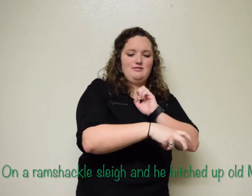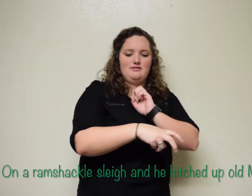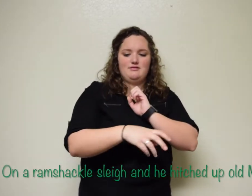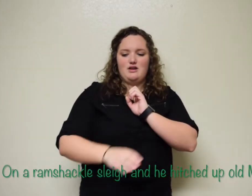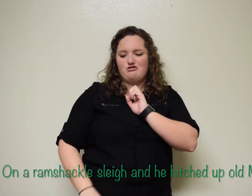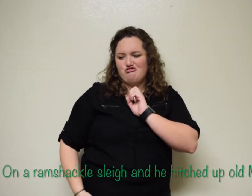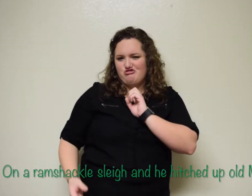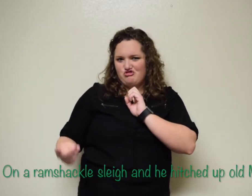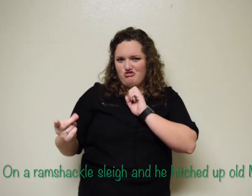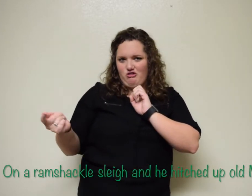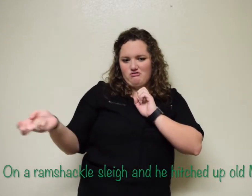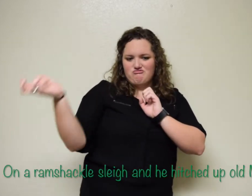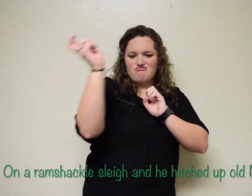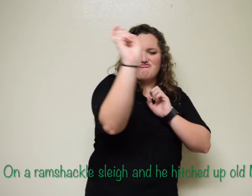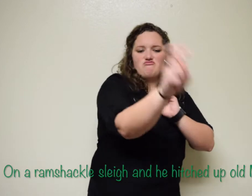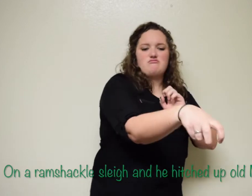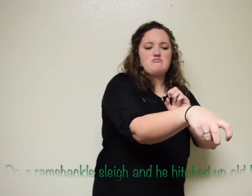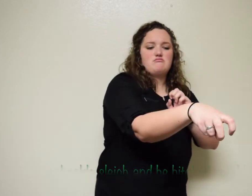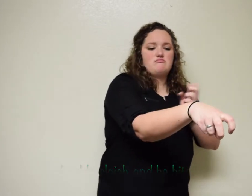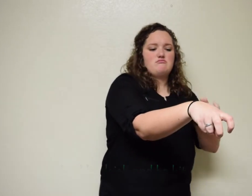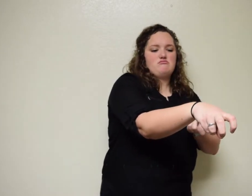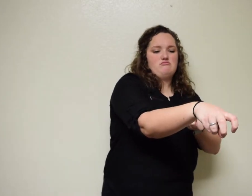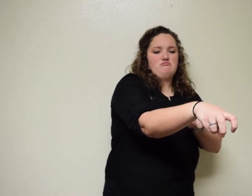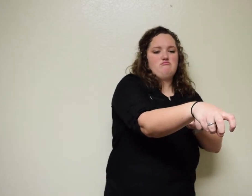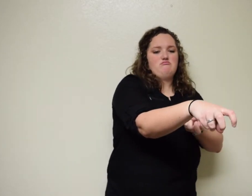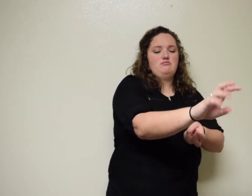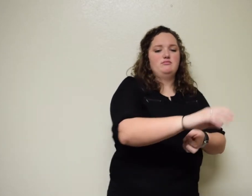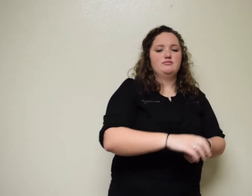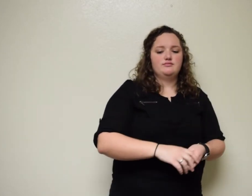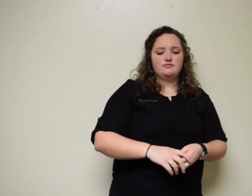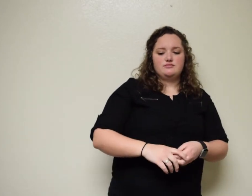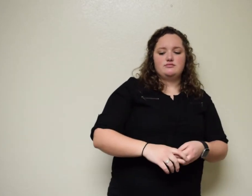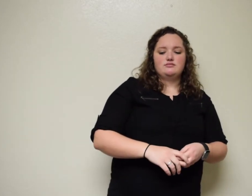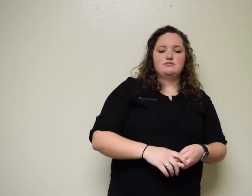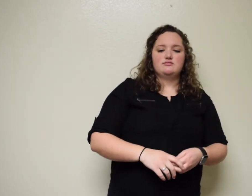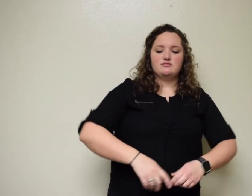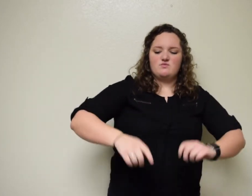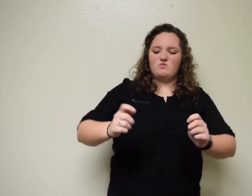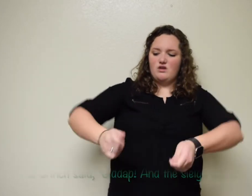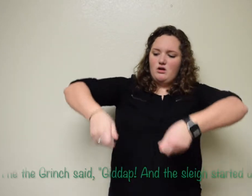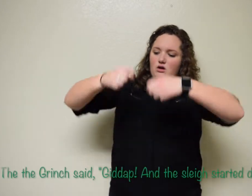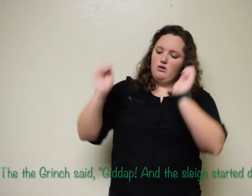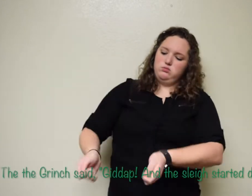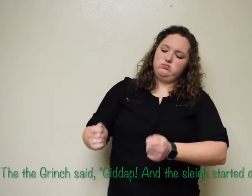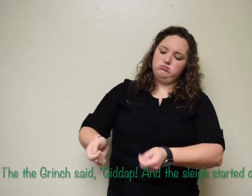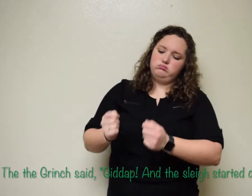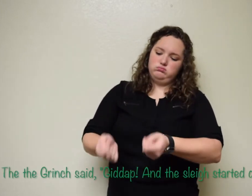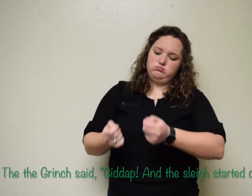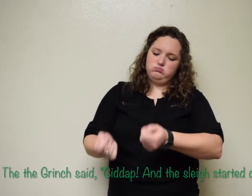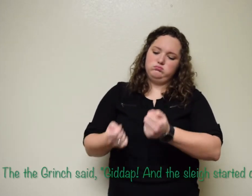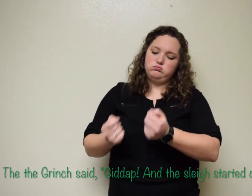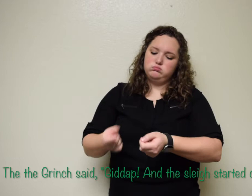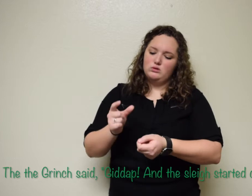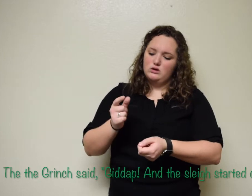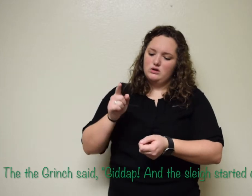then the Grinch said yeah and the slave started down